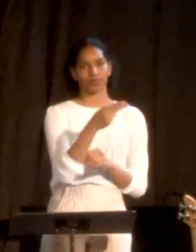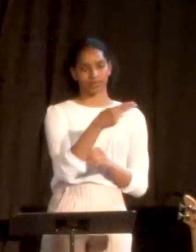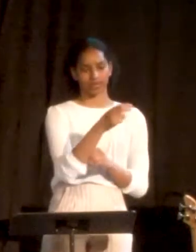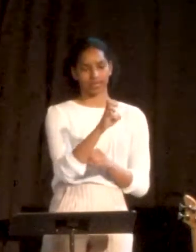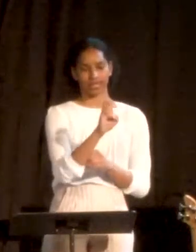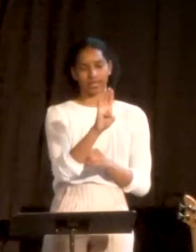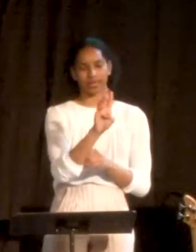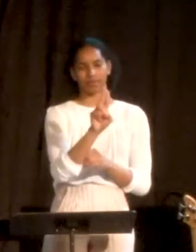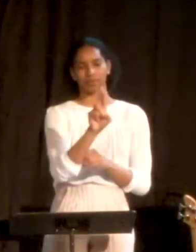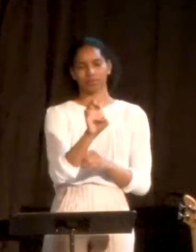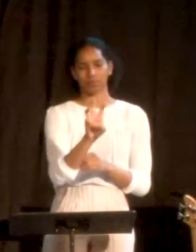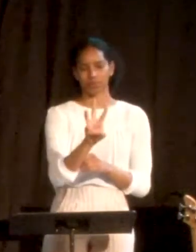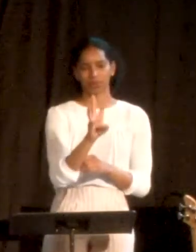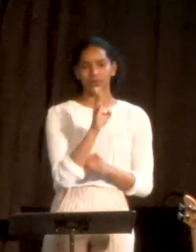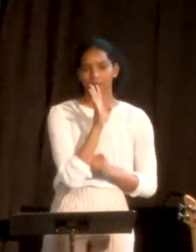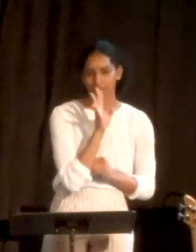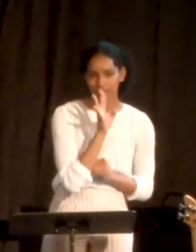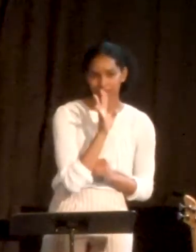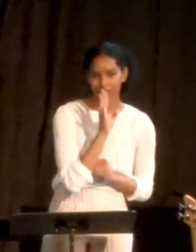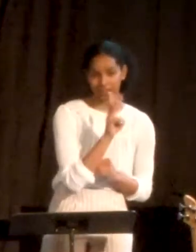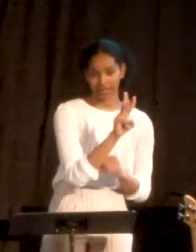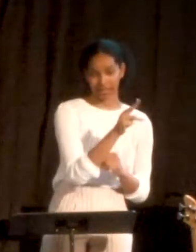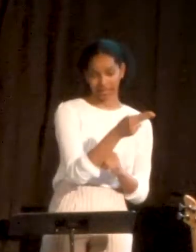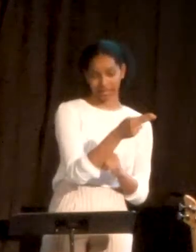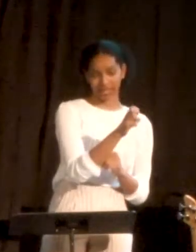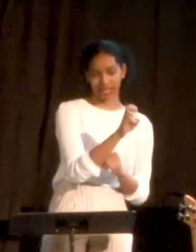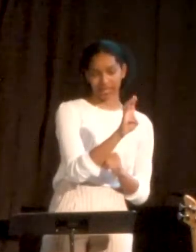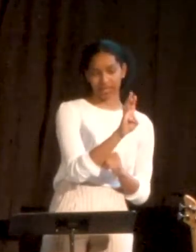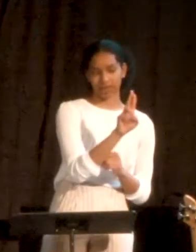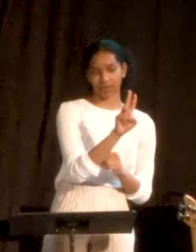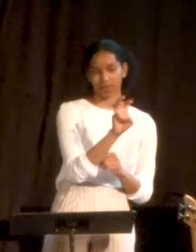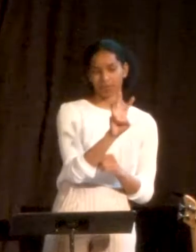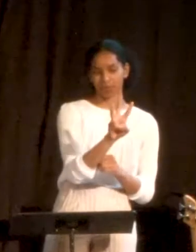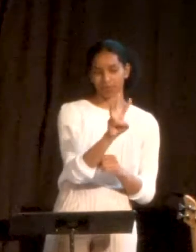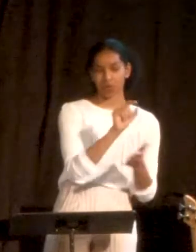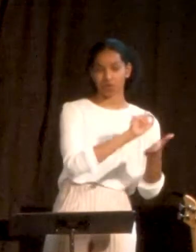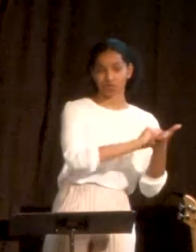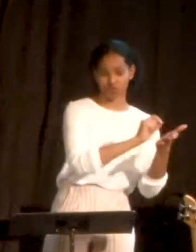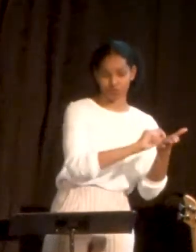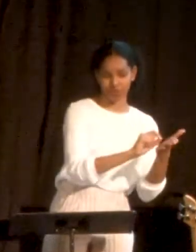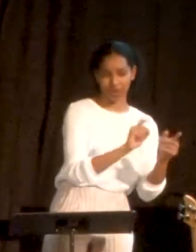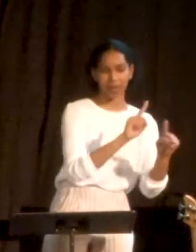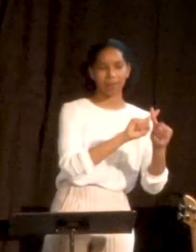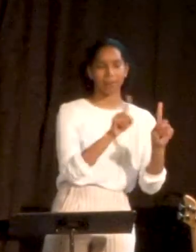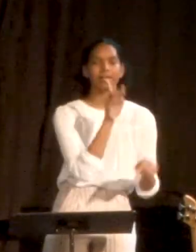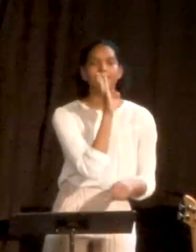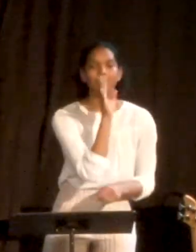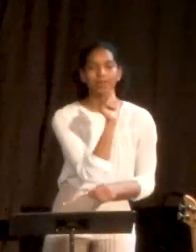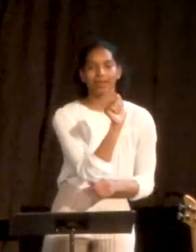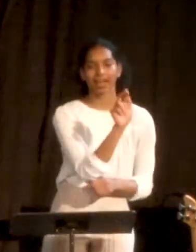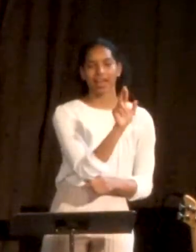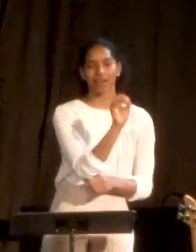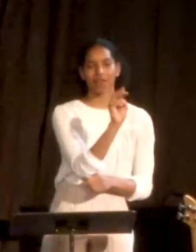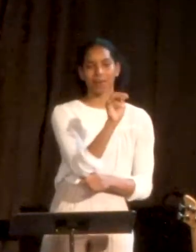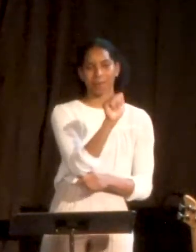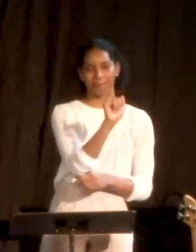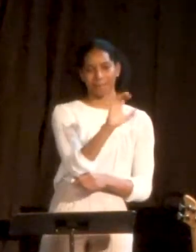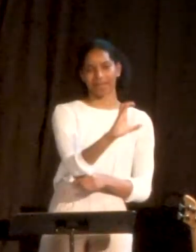the vernacular, there in the first century. And I prefer, just to make this a little clearer, to call